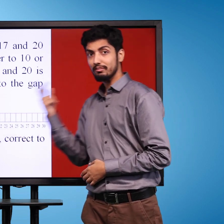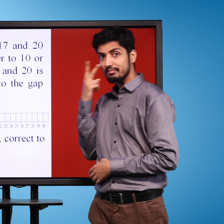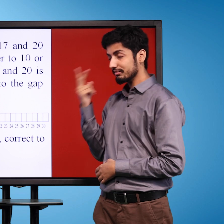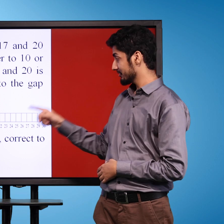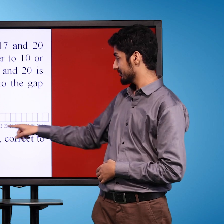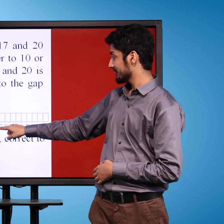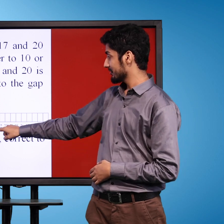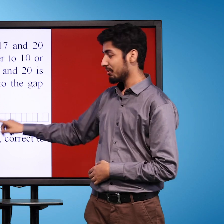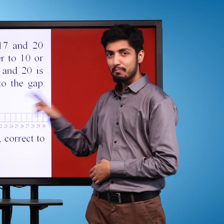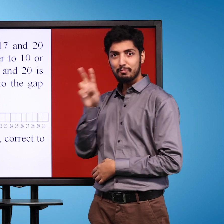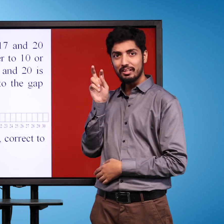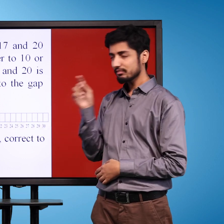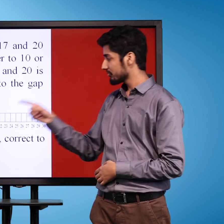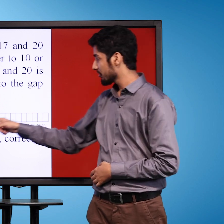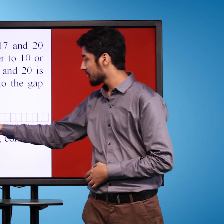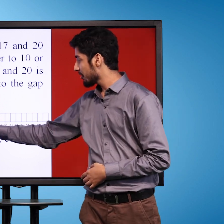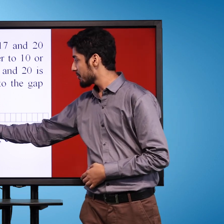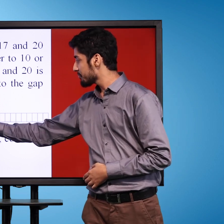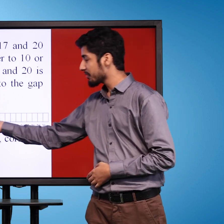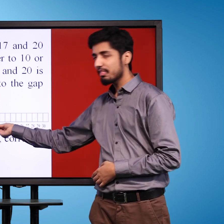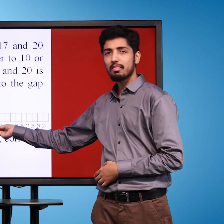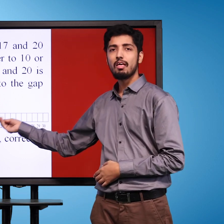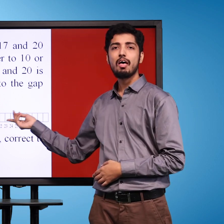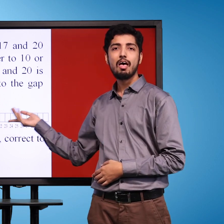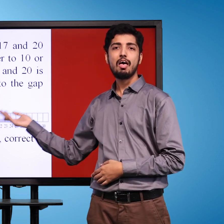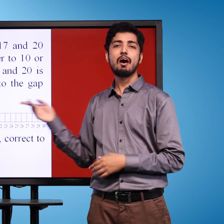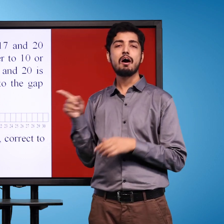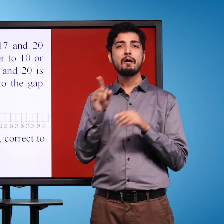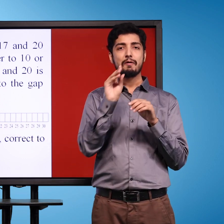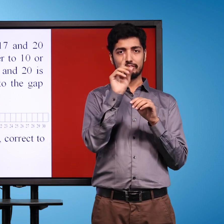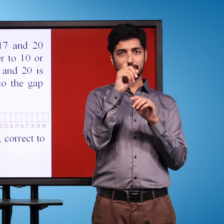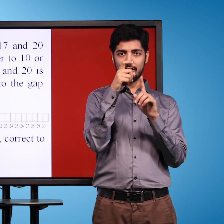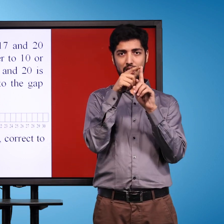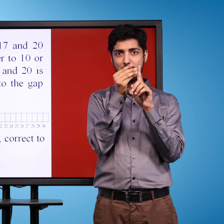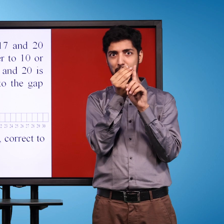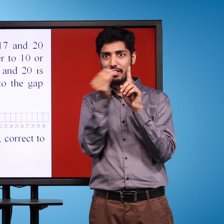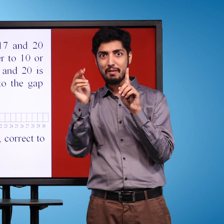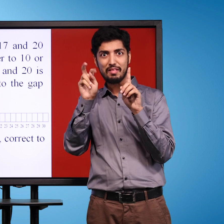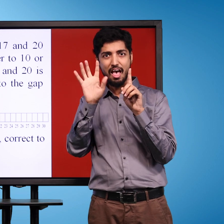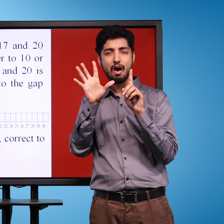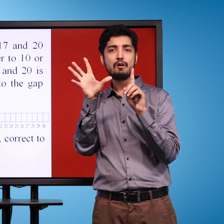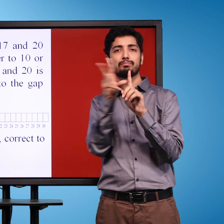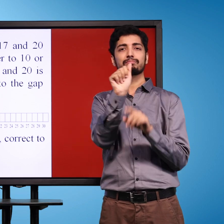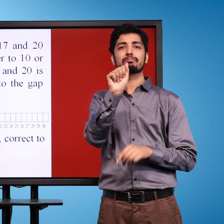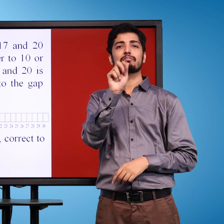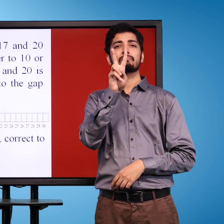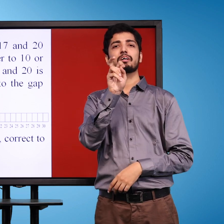The number 17 has a flag on it in the picture. Also, the numbers 10 and 20 have